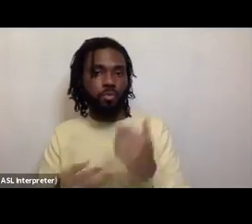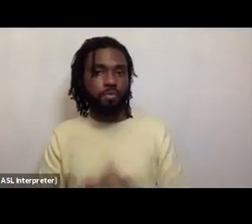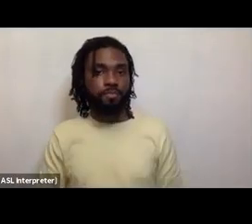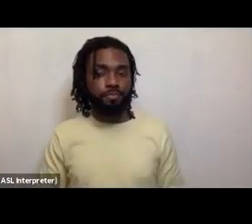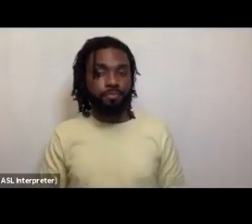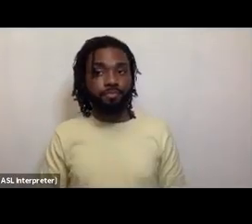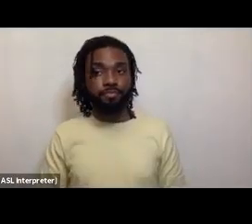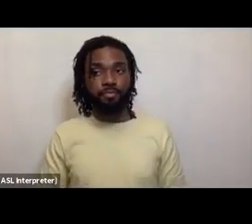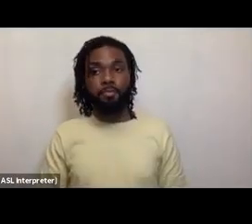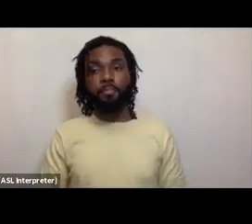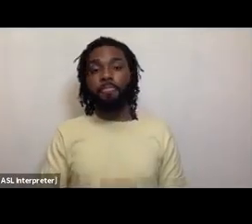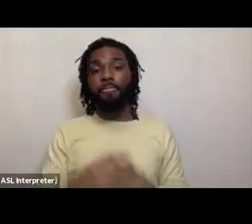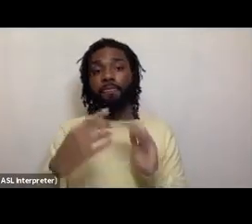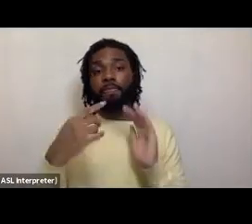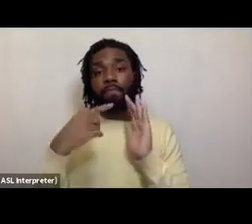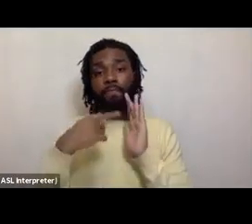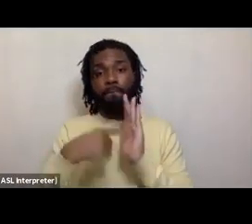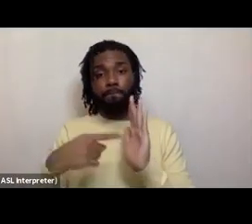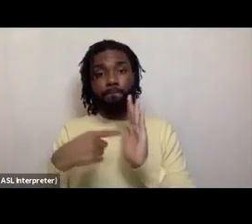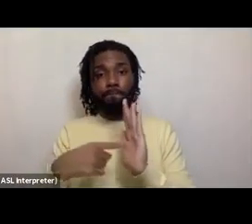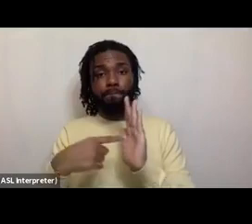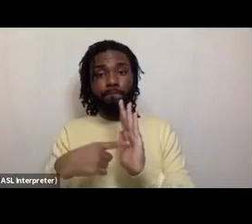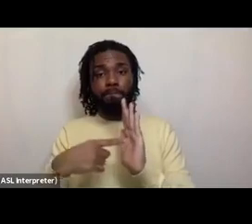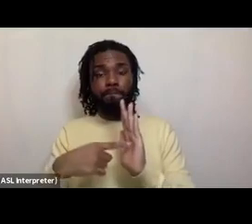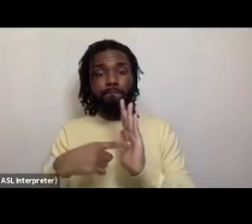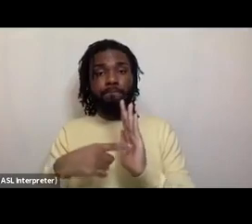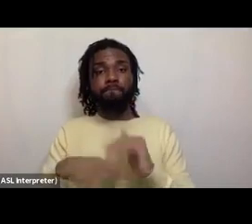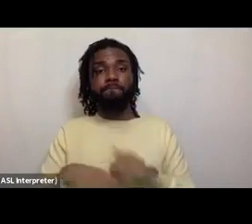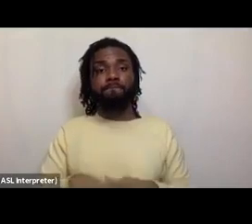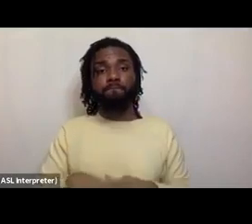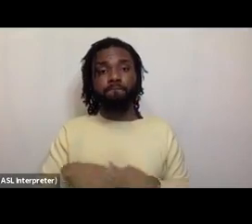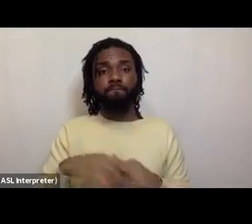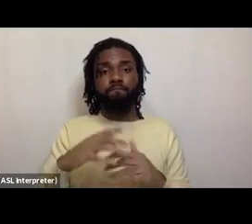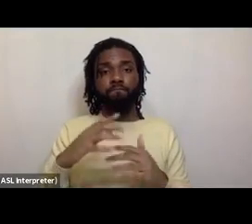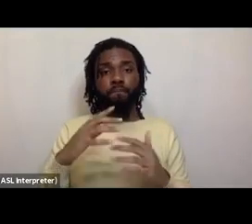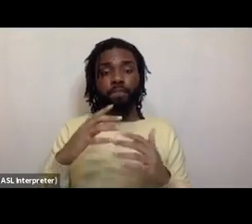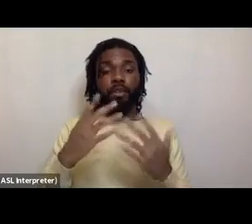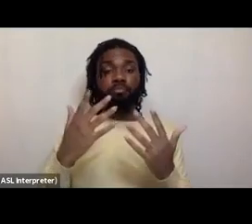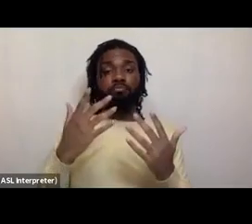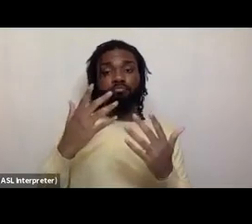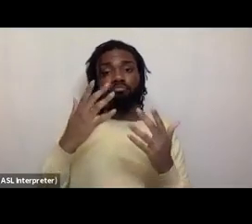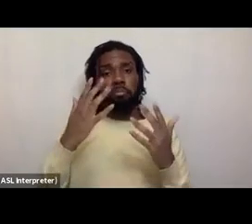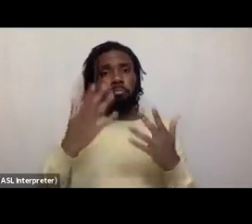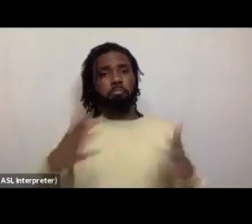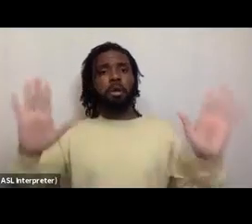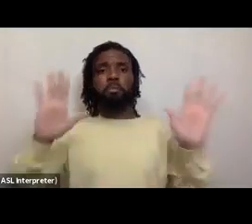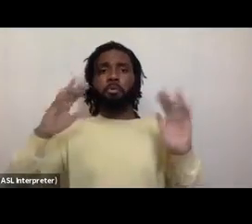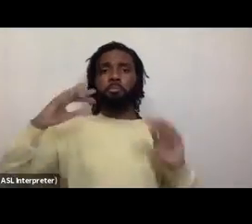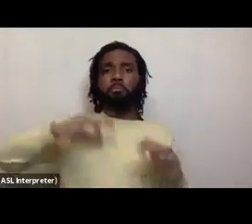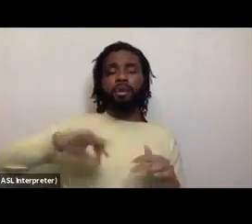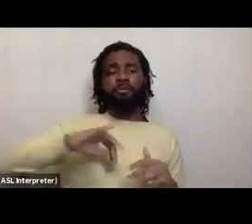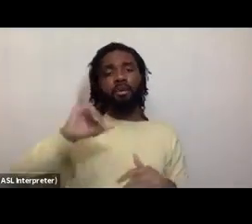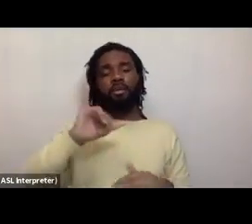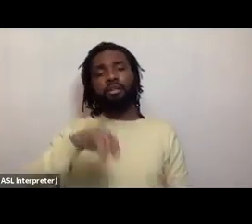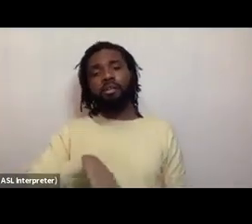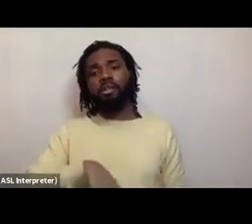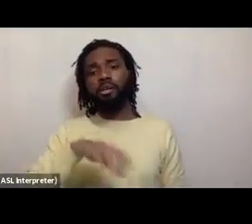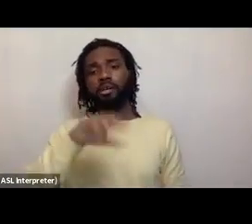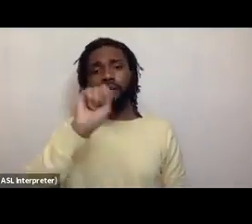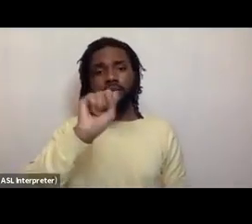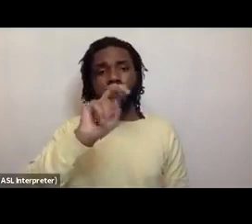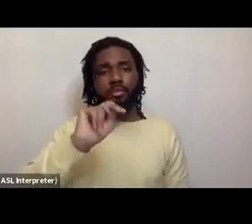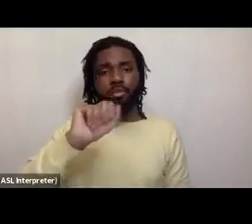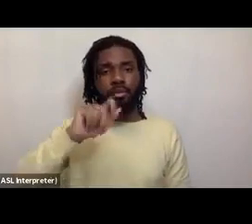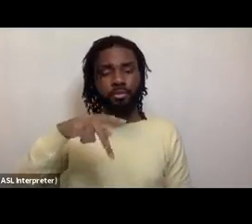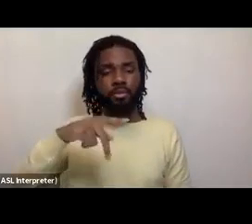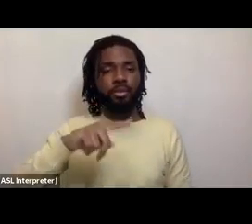the way that public benefits like supplemental nutrition assistance or food